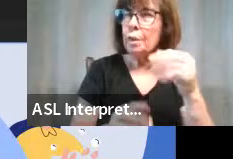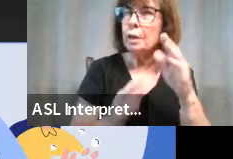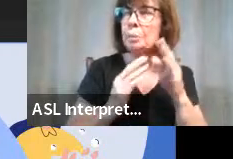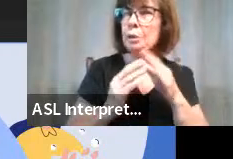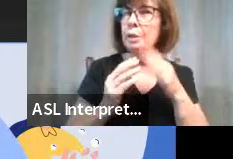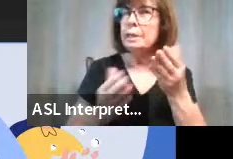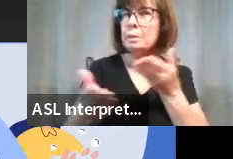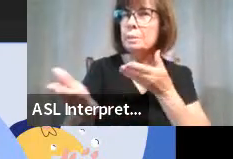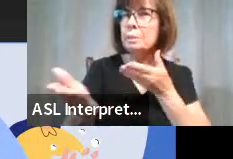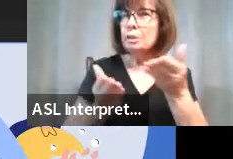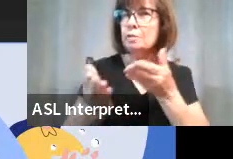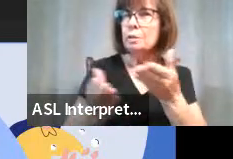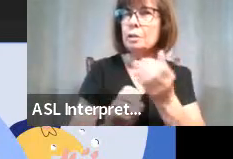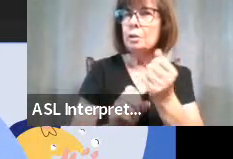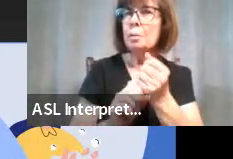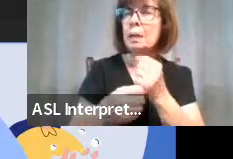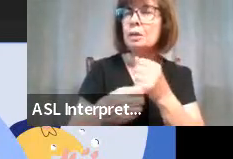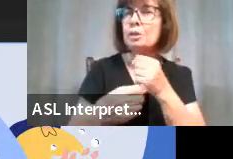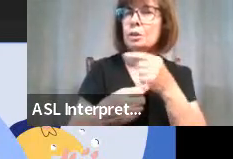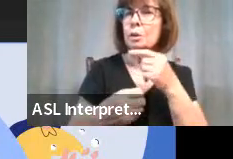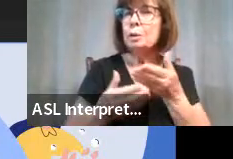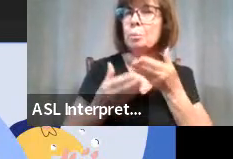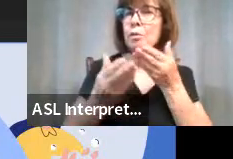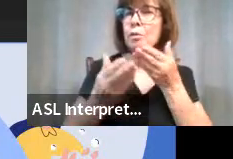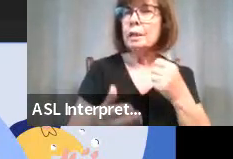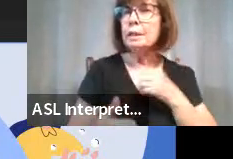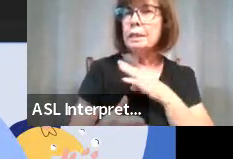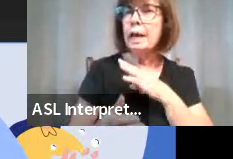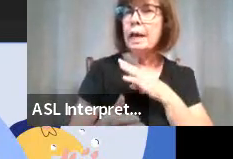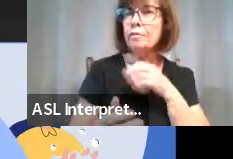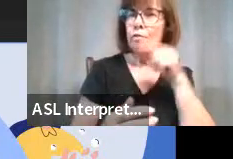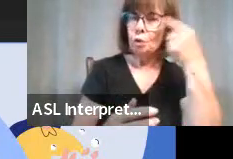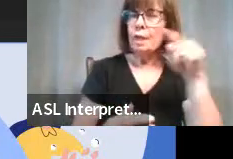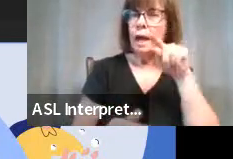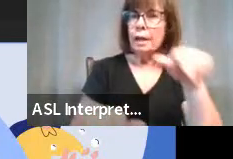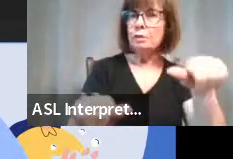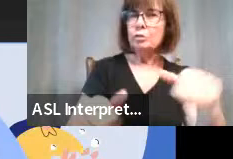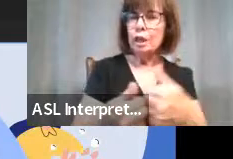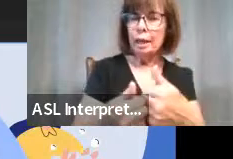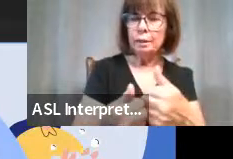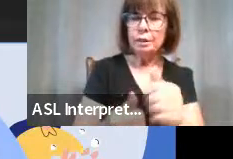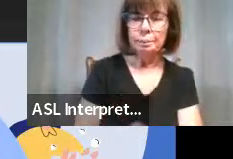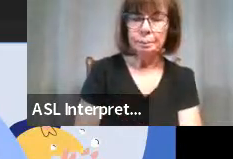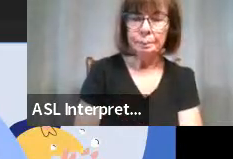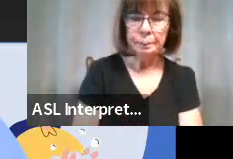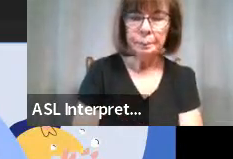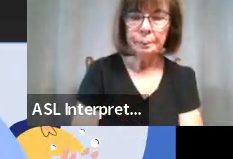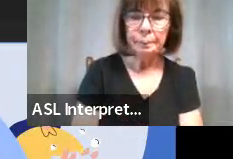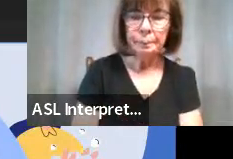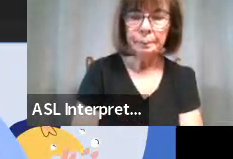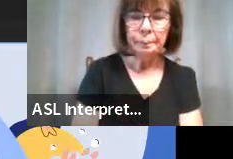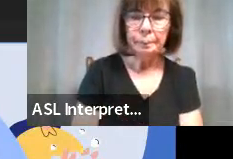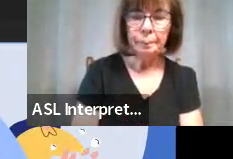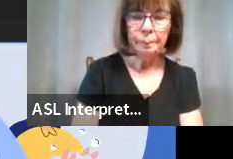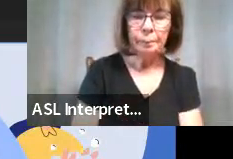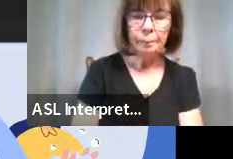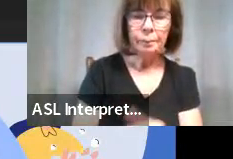staff around that challenge. And as far as the system changes, different requirements,